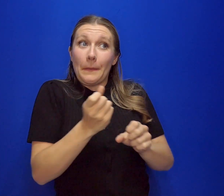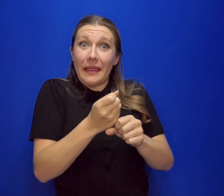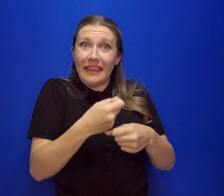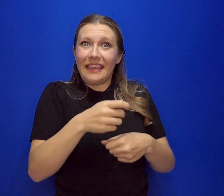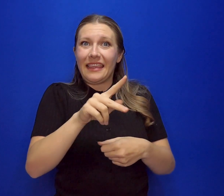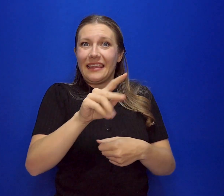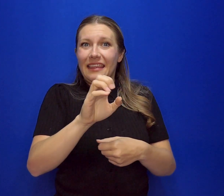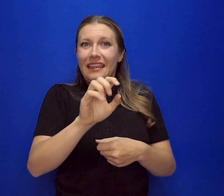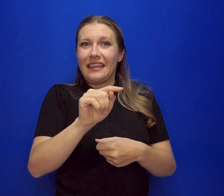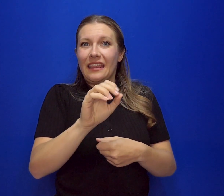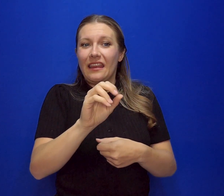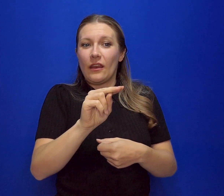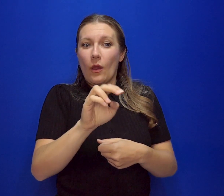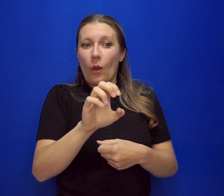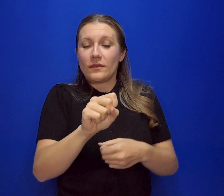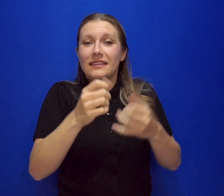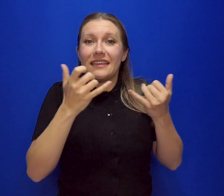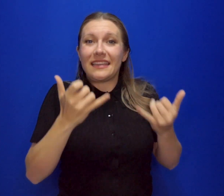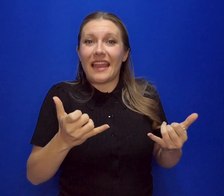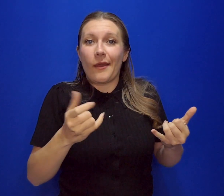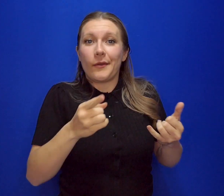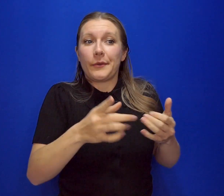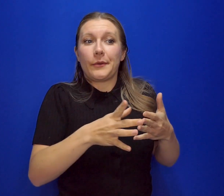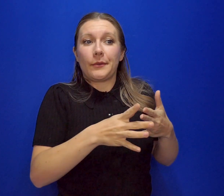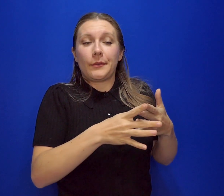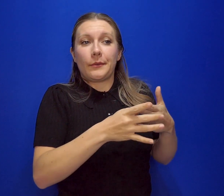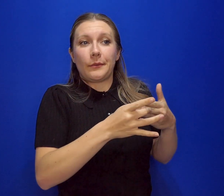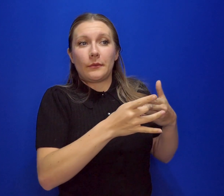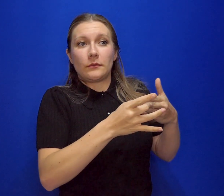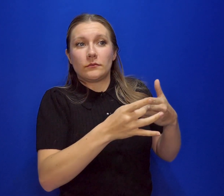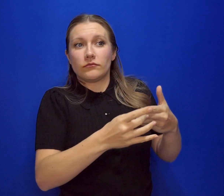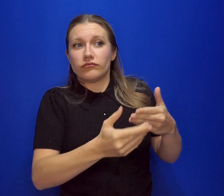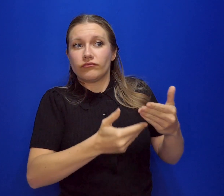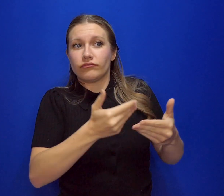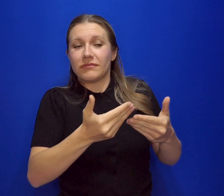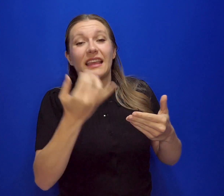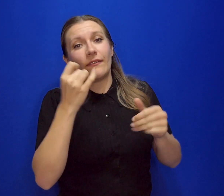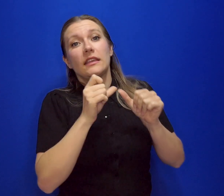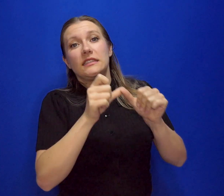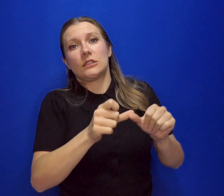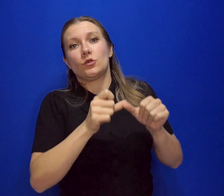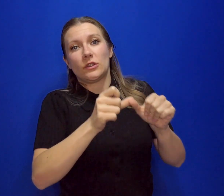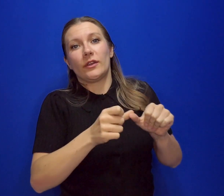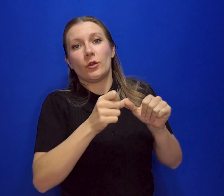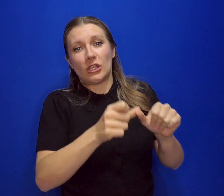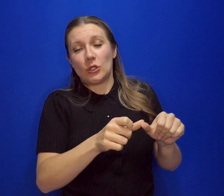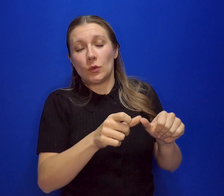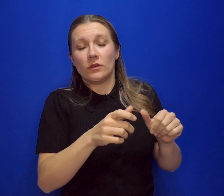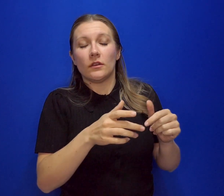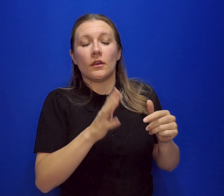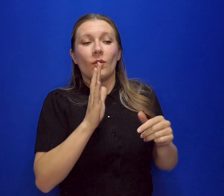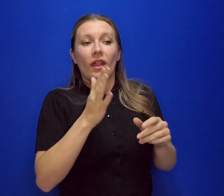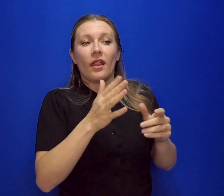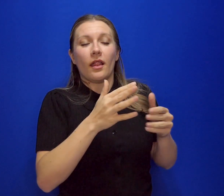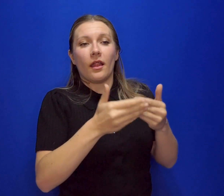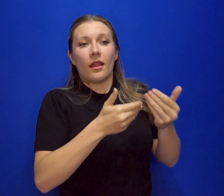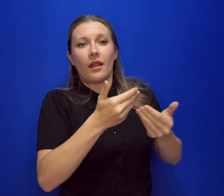producing ketones that now you're leading into, if there's enough consistency to it, you're leading